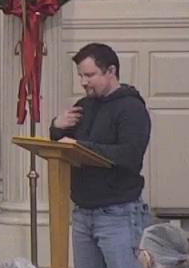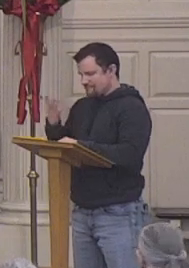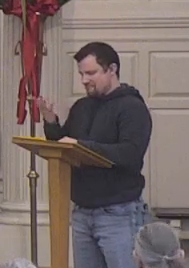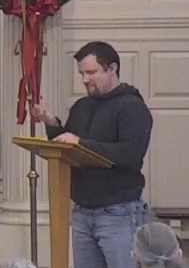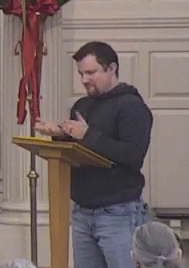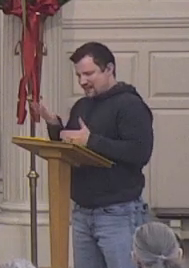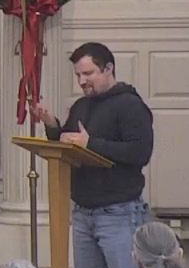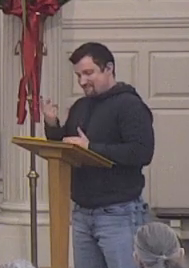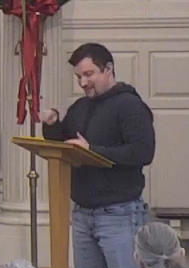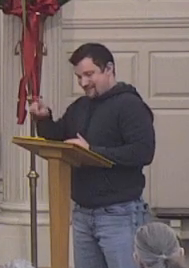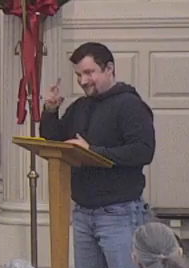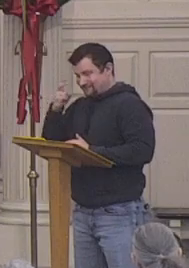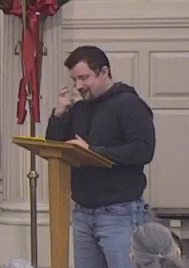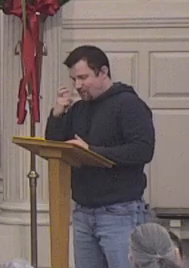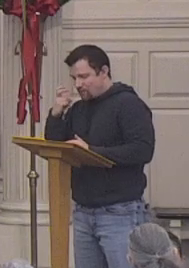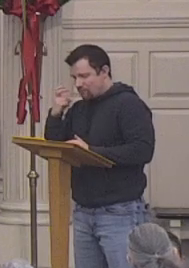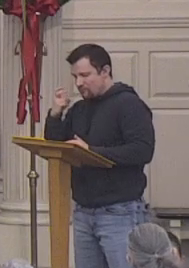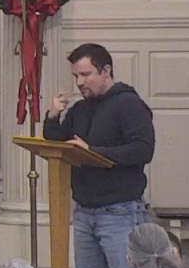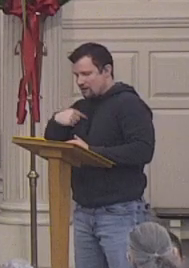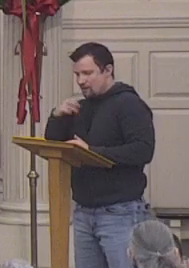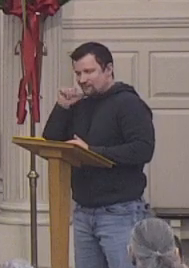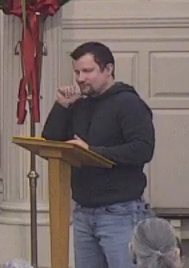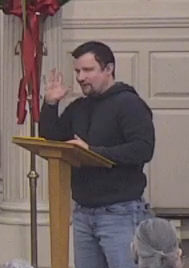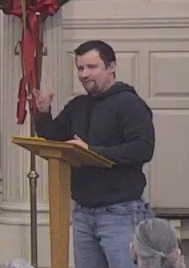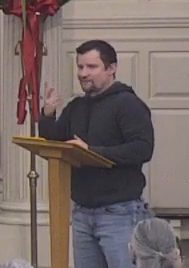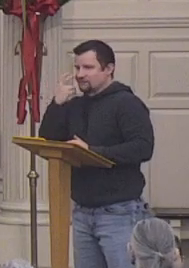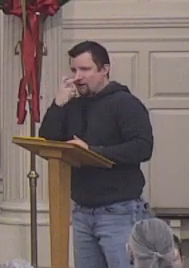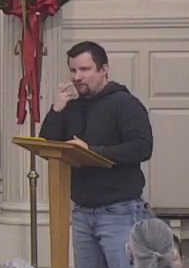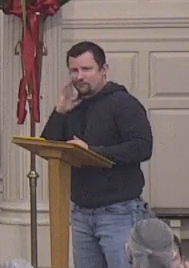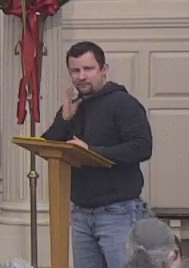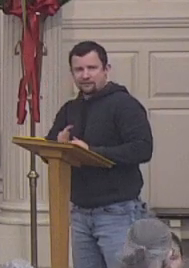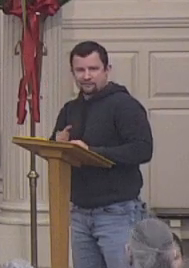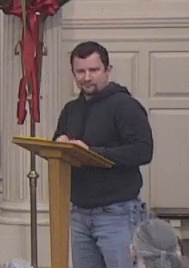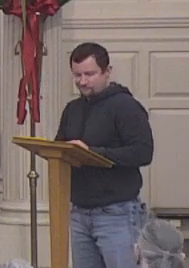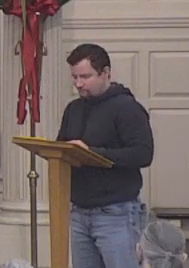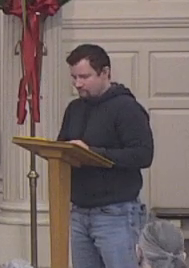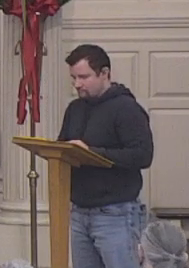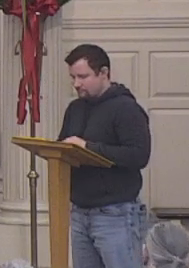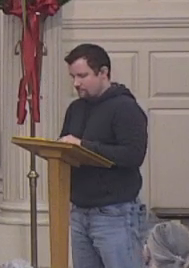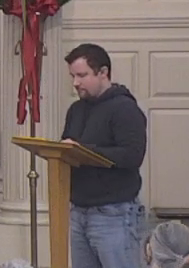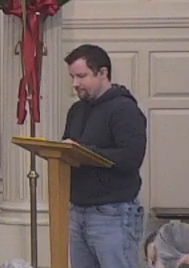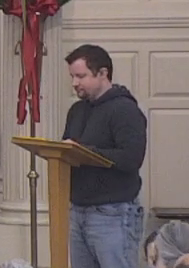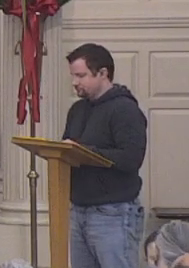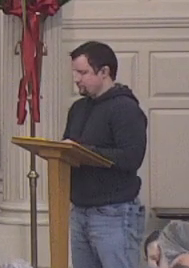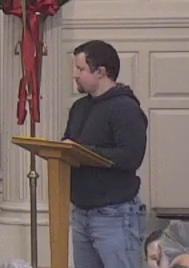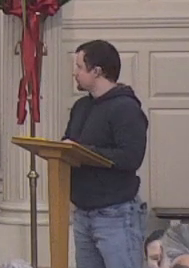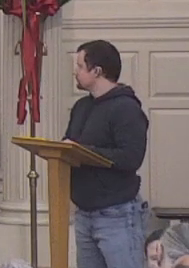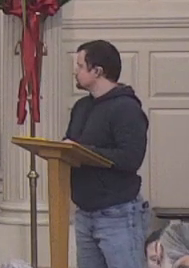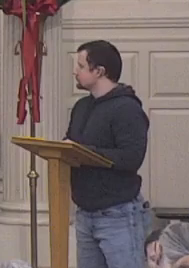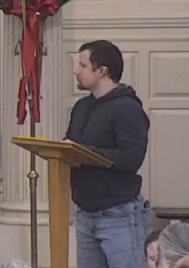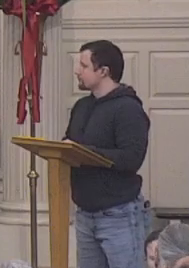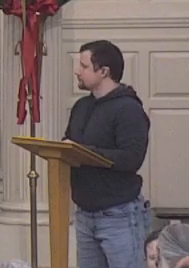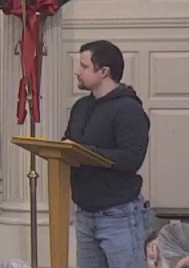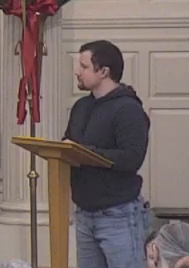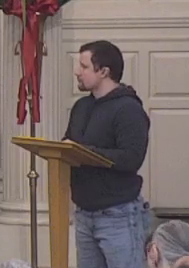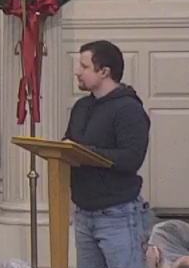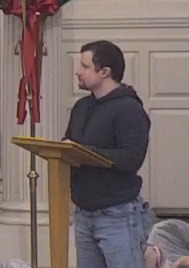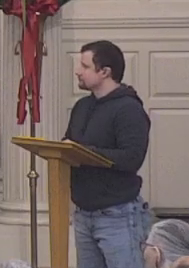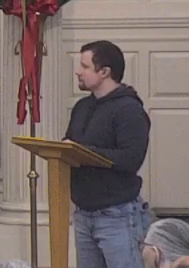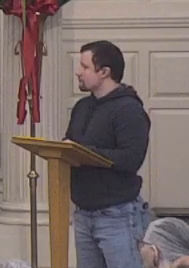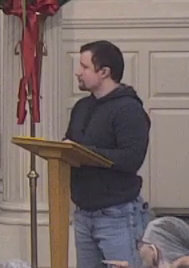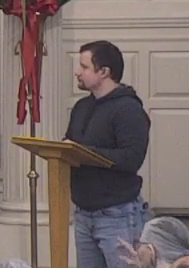Peter said to him, "Even though all should have their faith shaken, mine will not be."